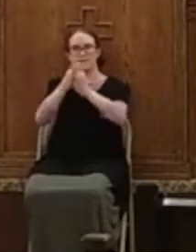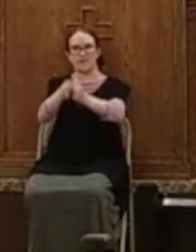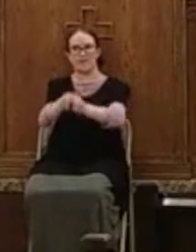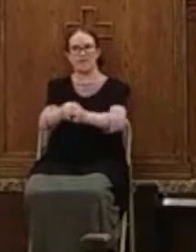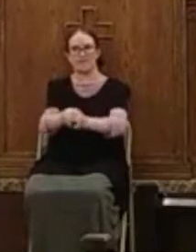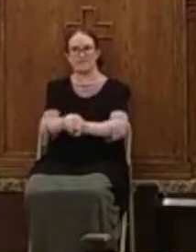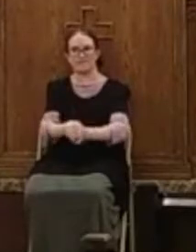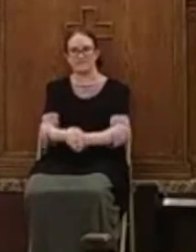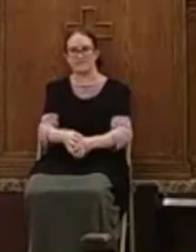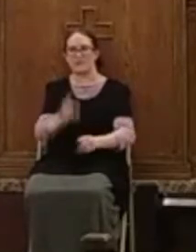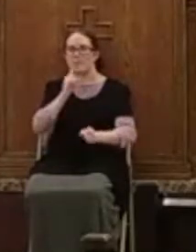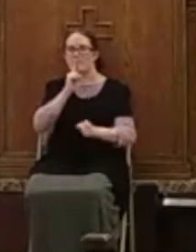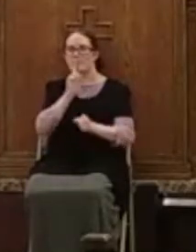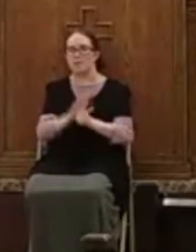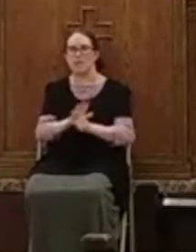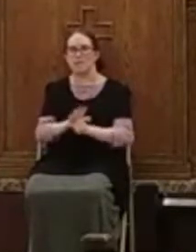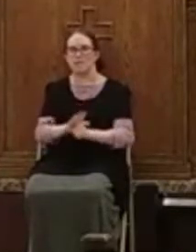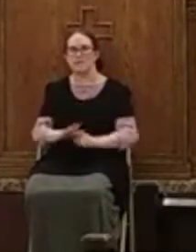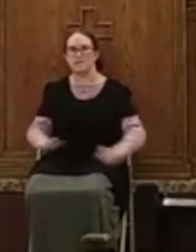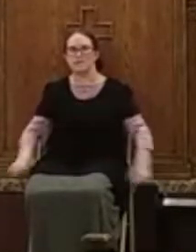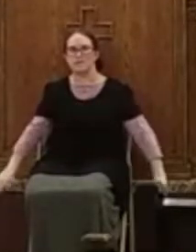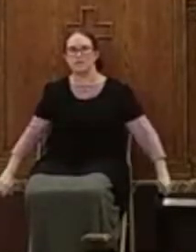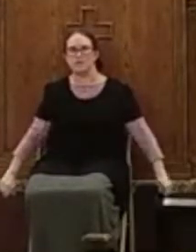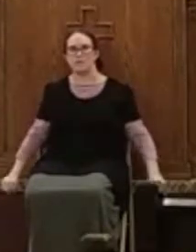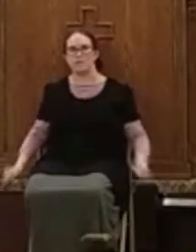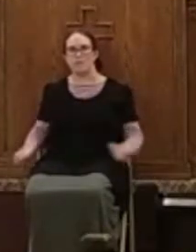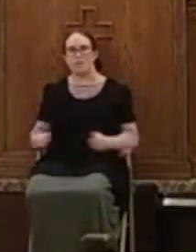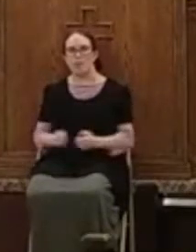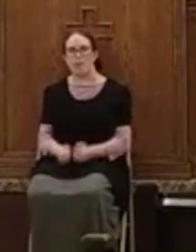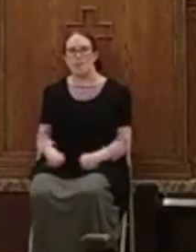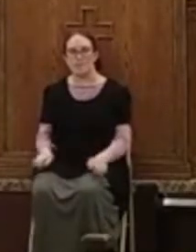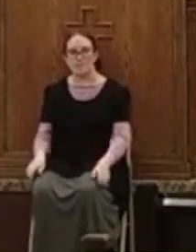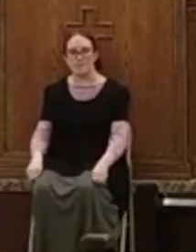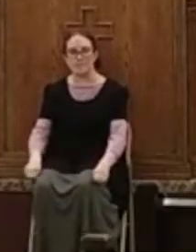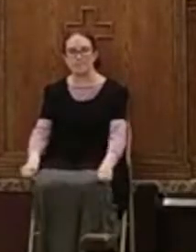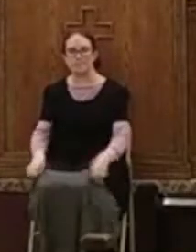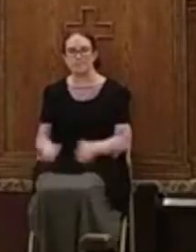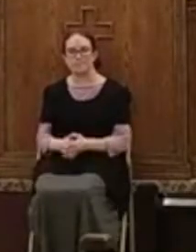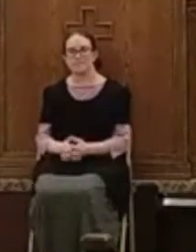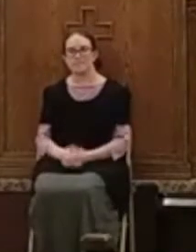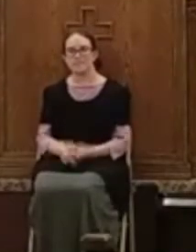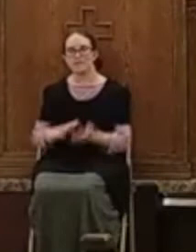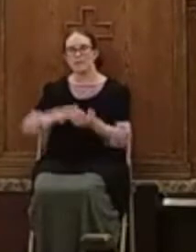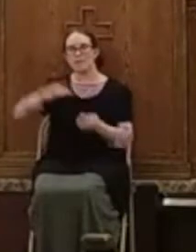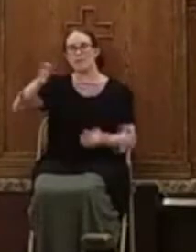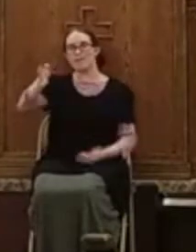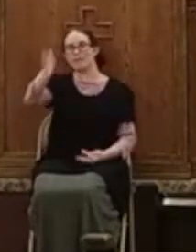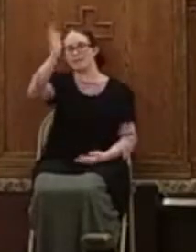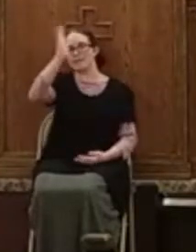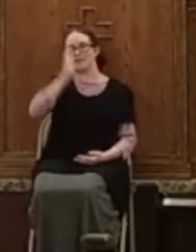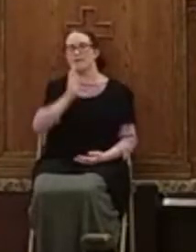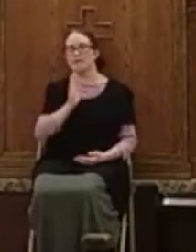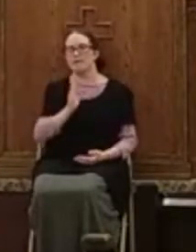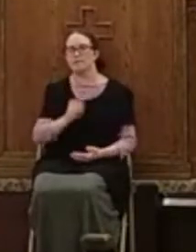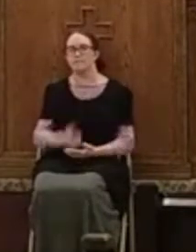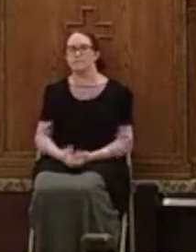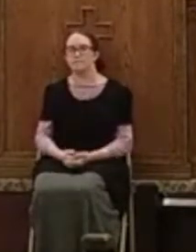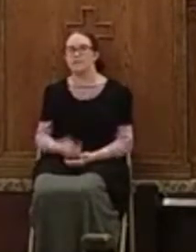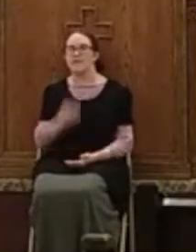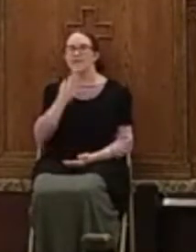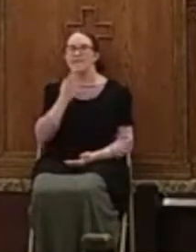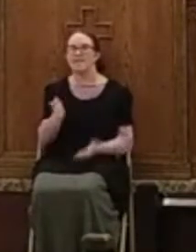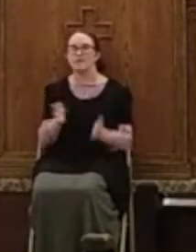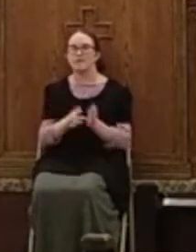that promised. Right. Come on. Thank you, Jesus. Glory to God. Thank